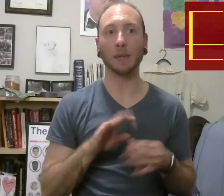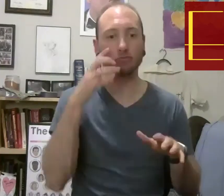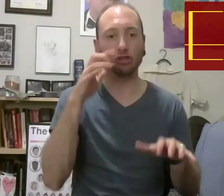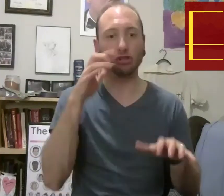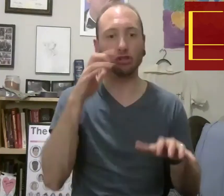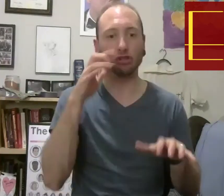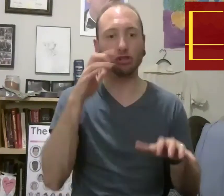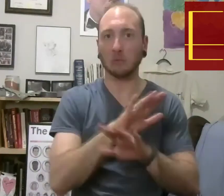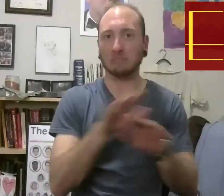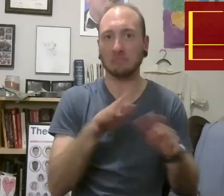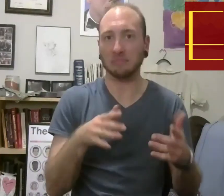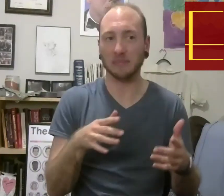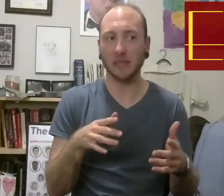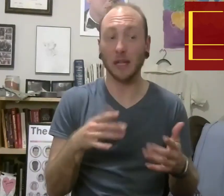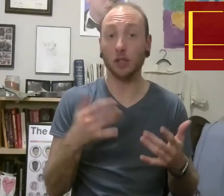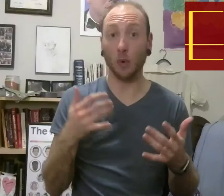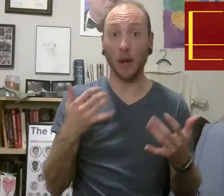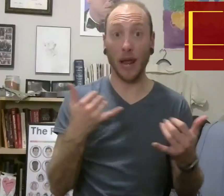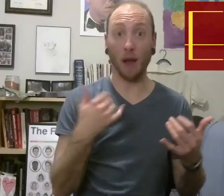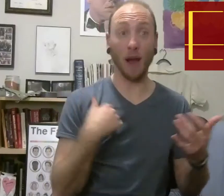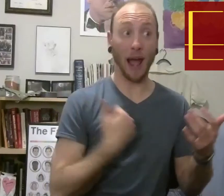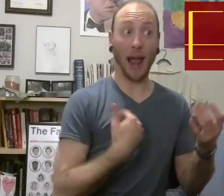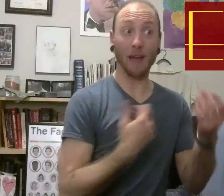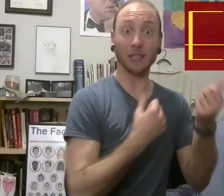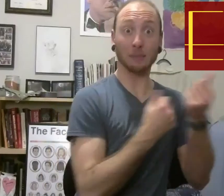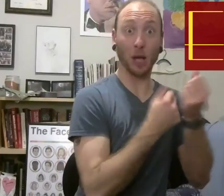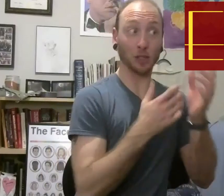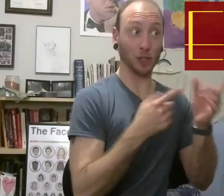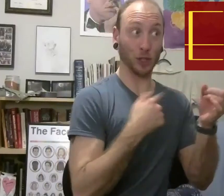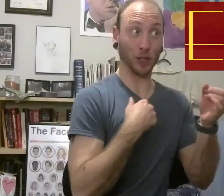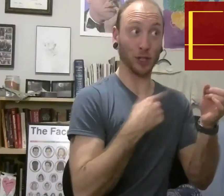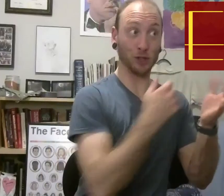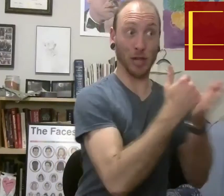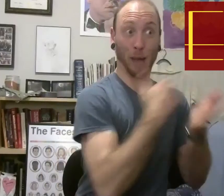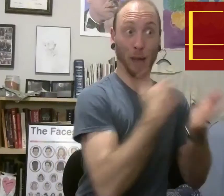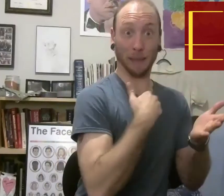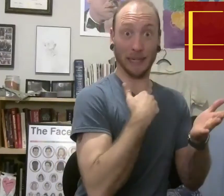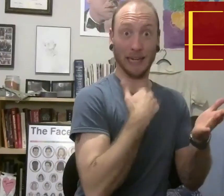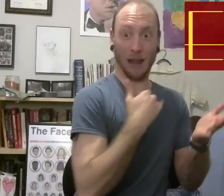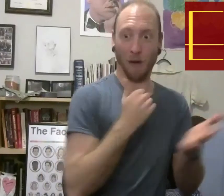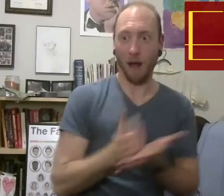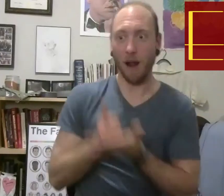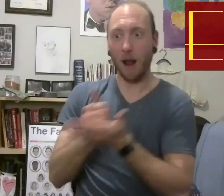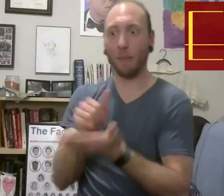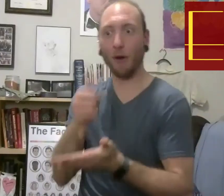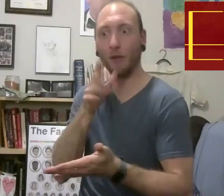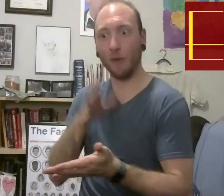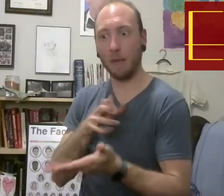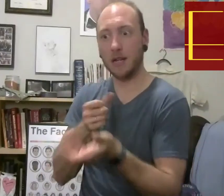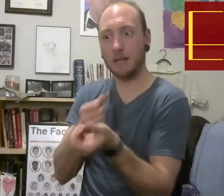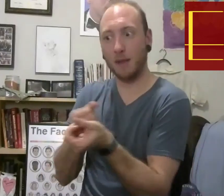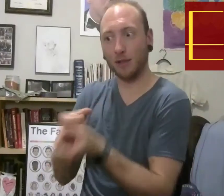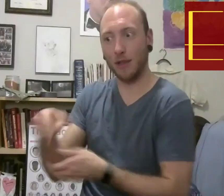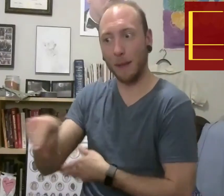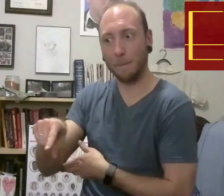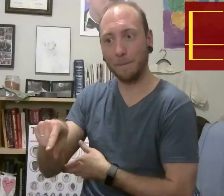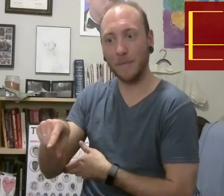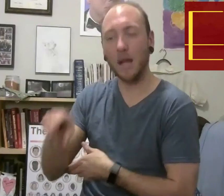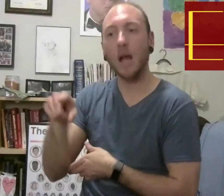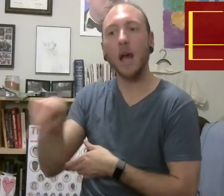like I sponsor women now, there's nothing they have told me that has been like, oh my gosh, you're such a bad person. And that's just like,